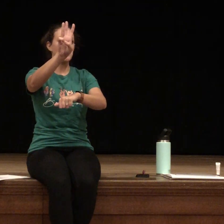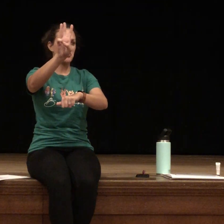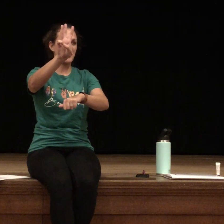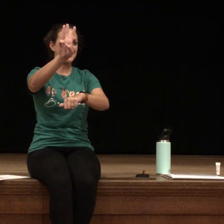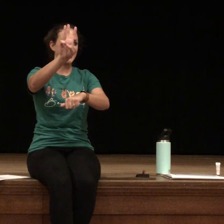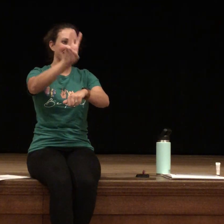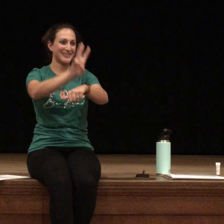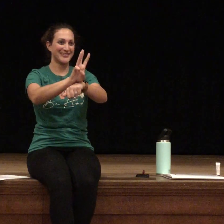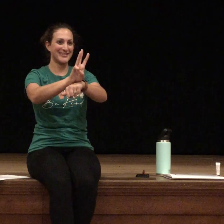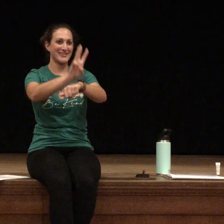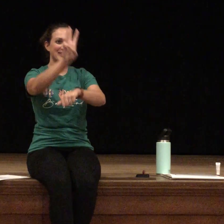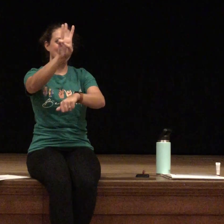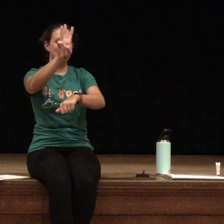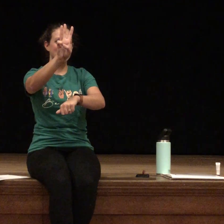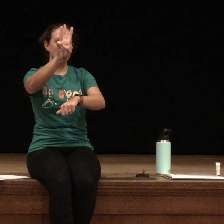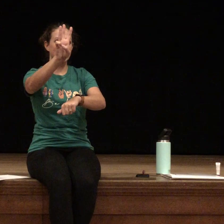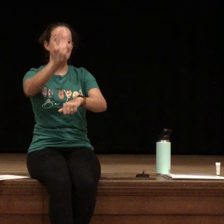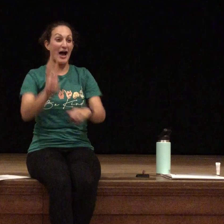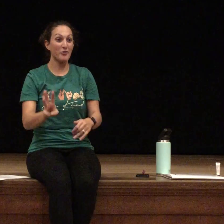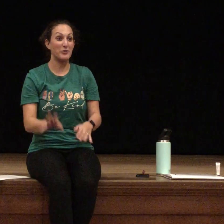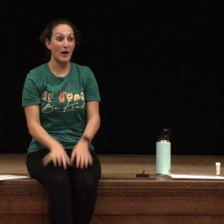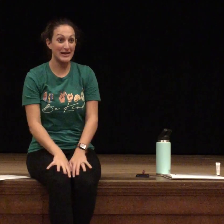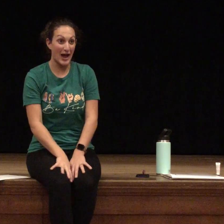We'll get to that. What is now? 6. Now, like right now,